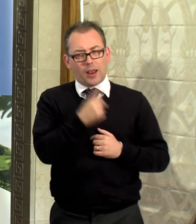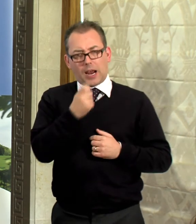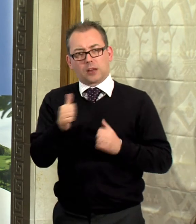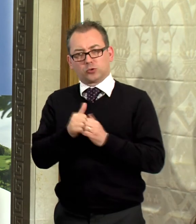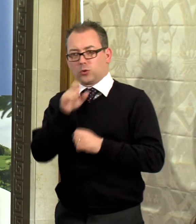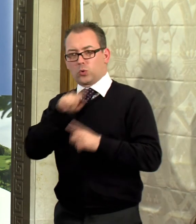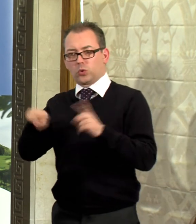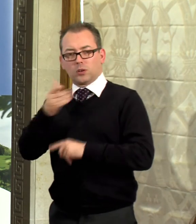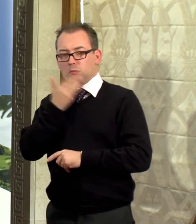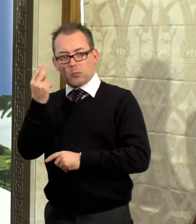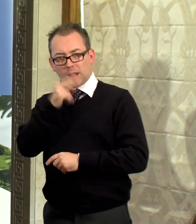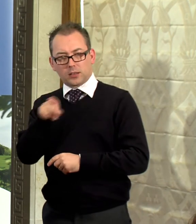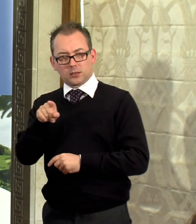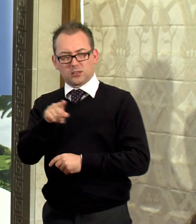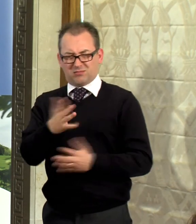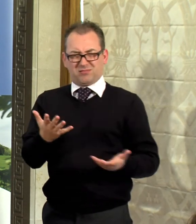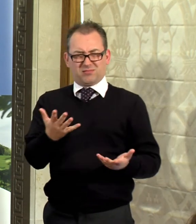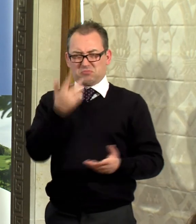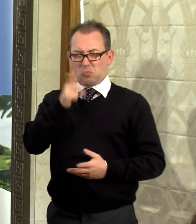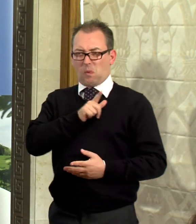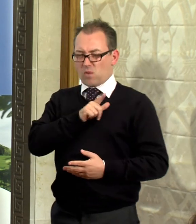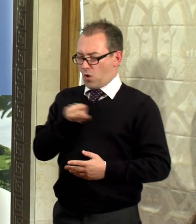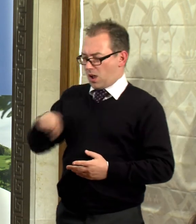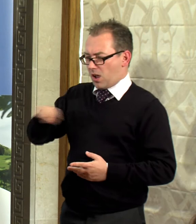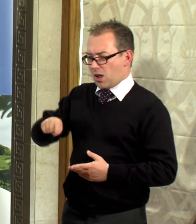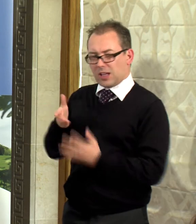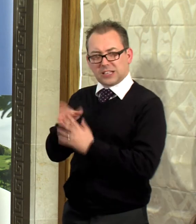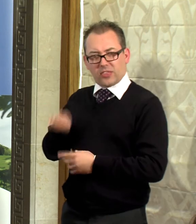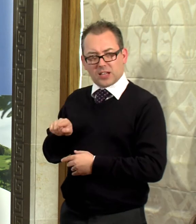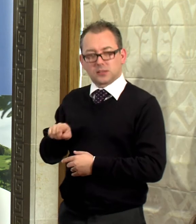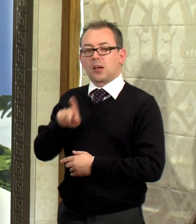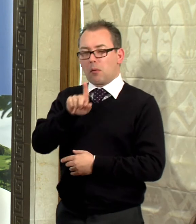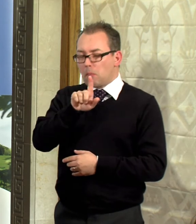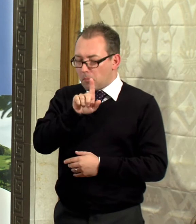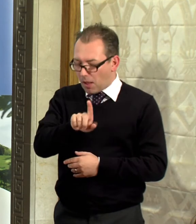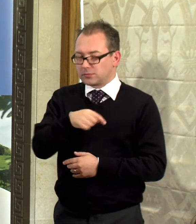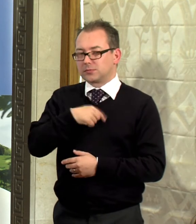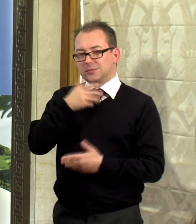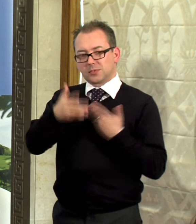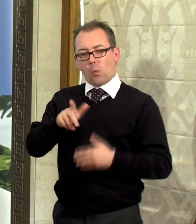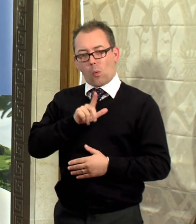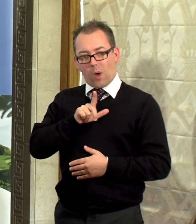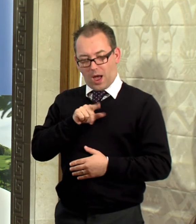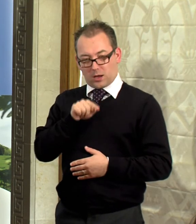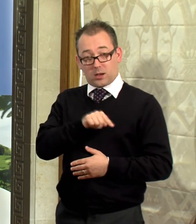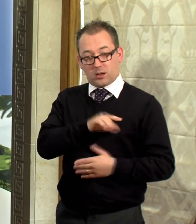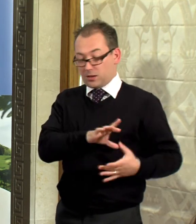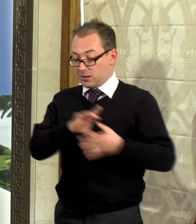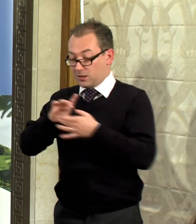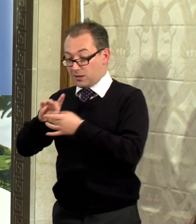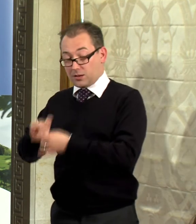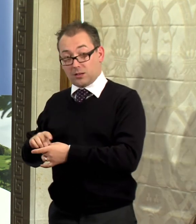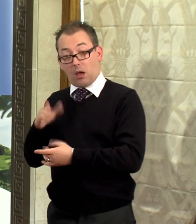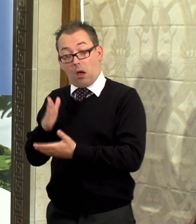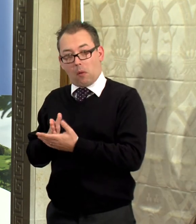why offer audio description to sighted patrons, but I'll discuss some of the benefits of this more